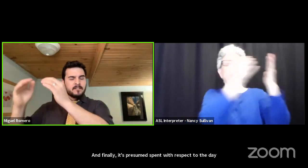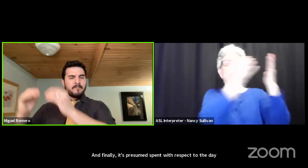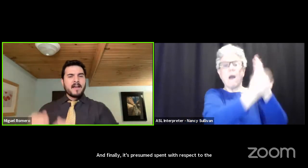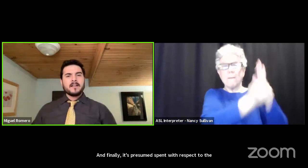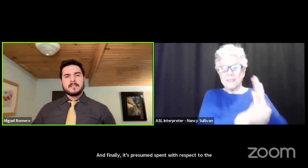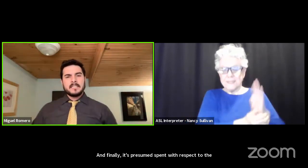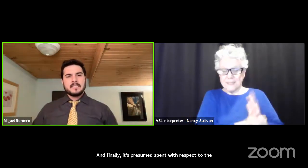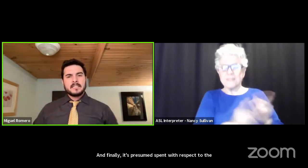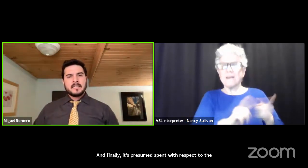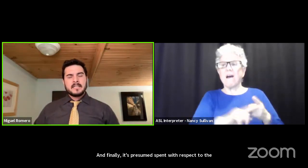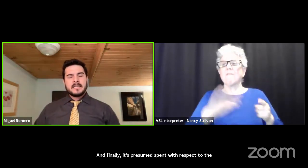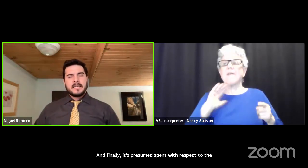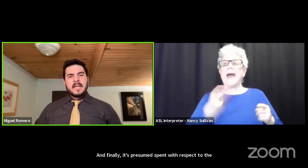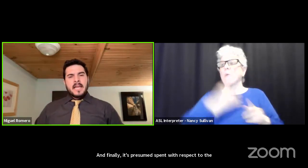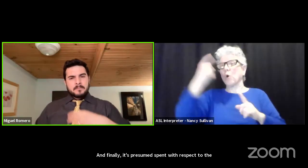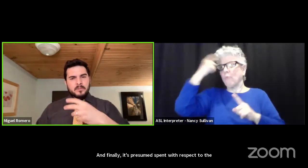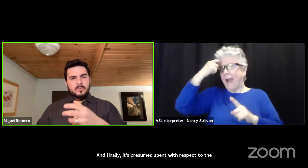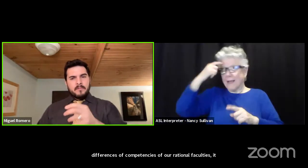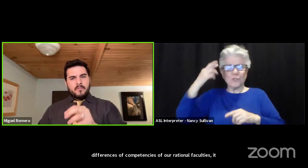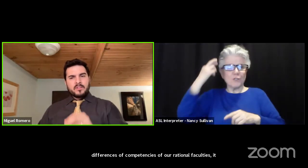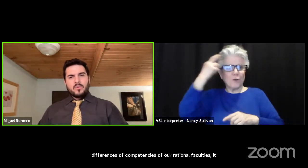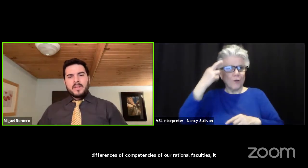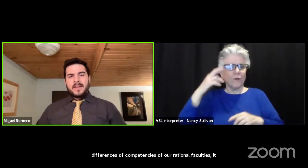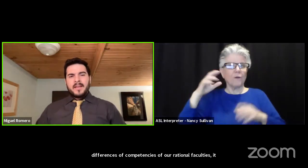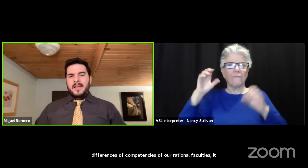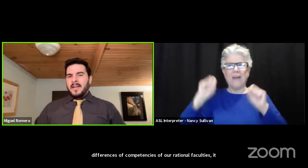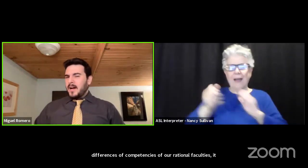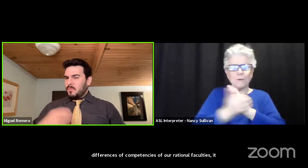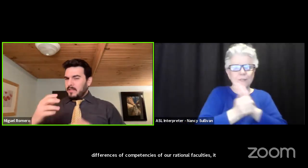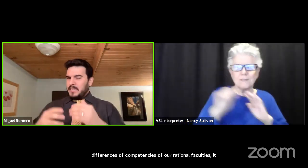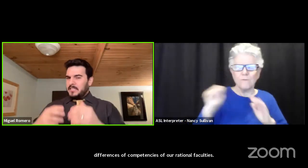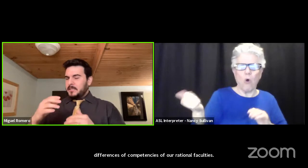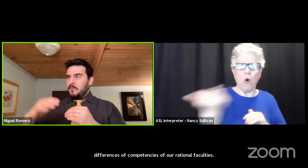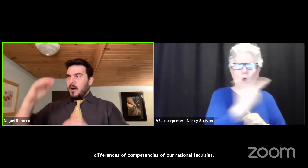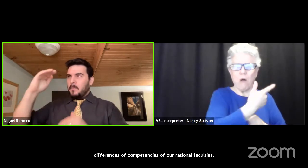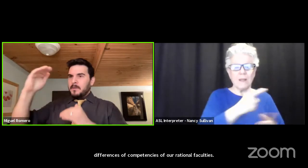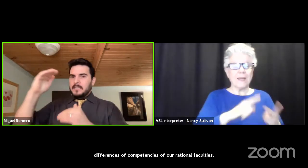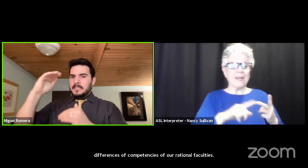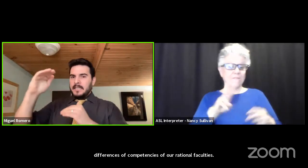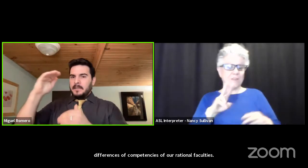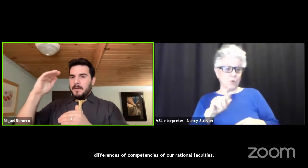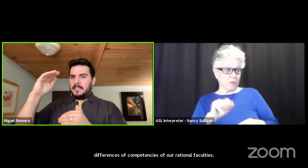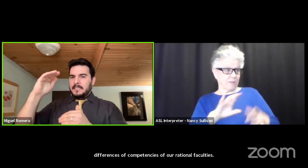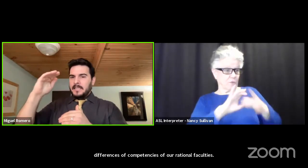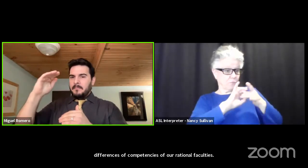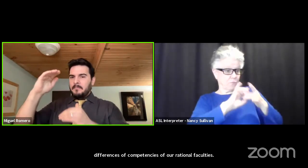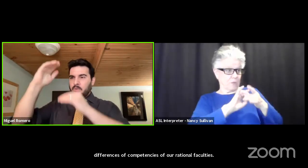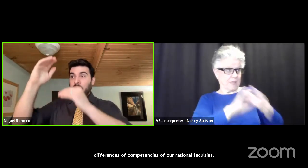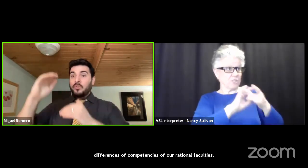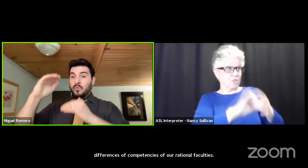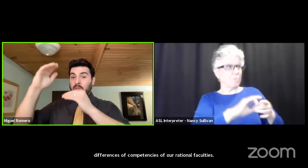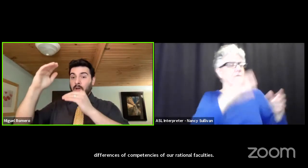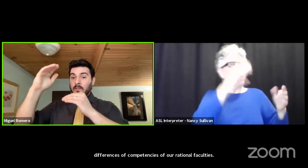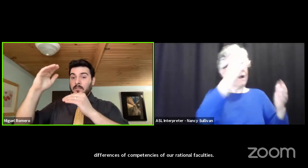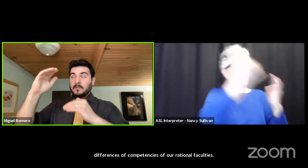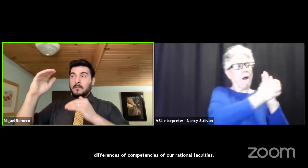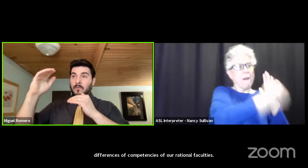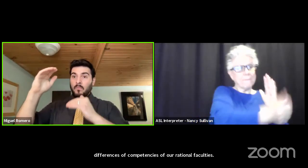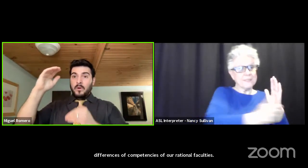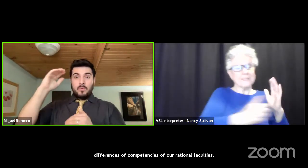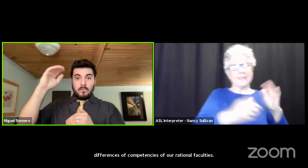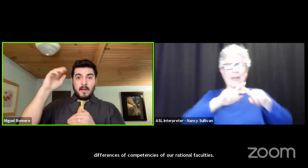our rational faculties, it's presumed that for Victoria, a relationship of competency and dependency between two